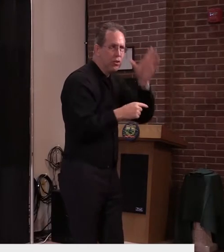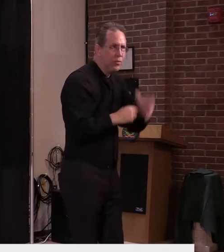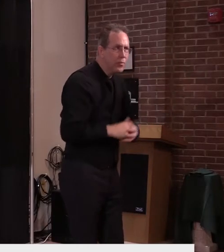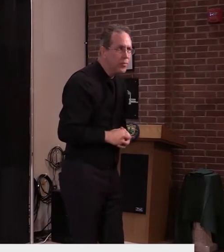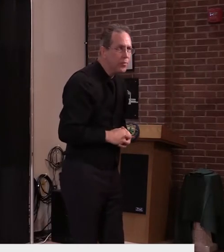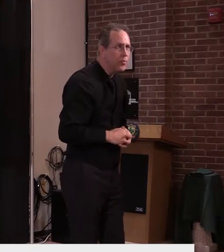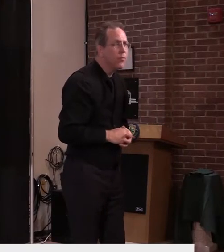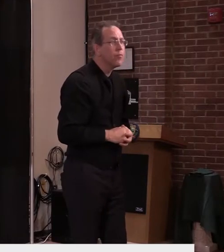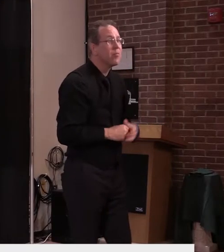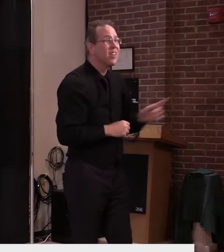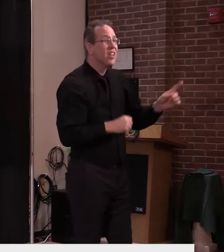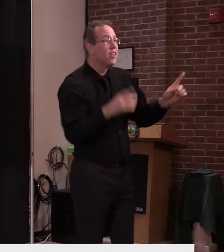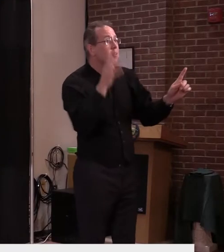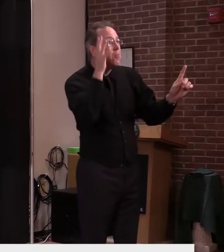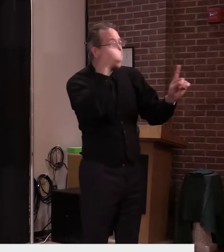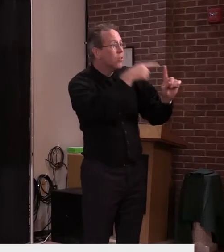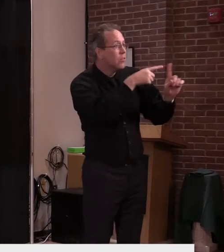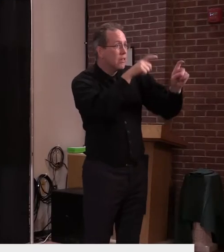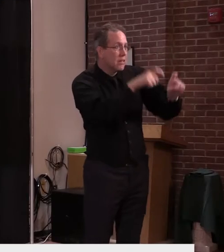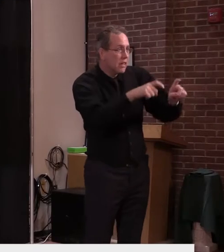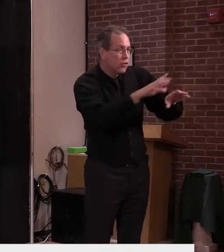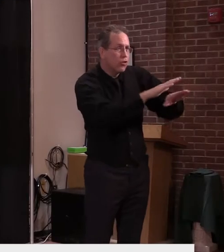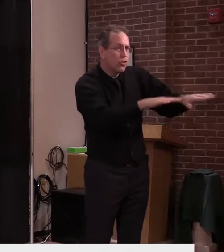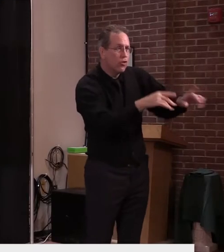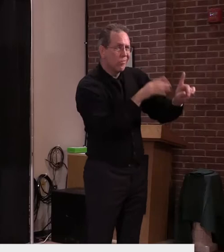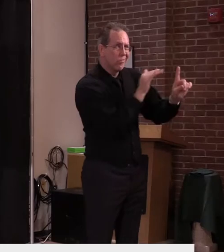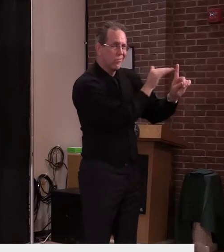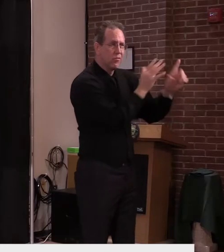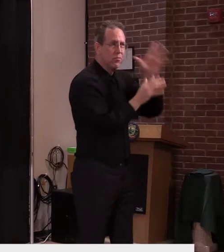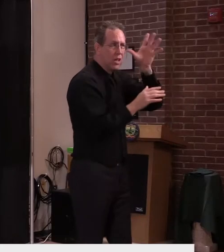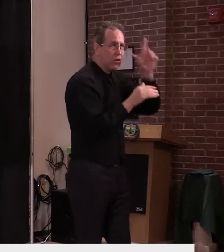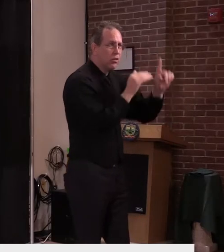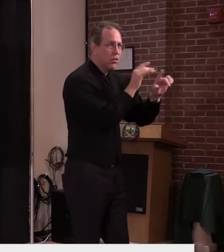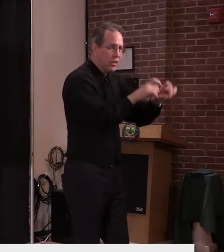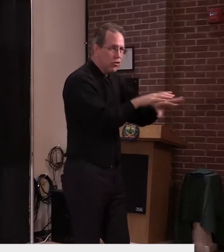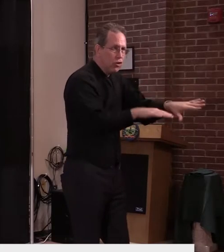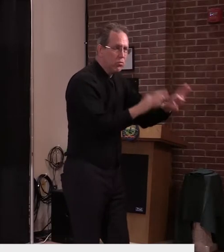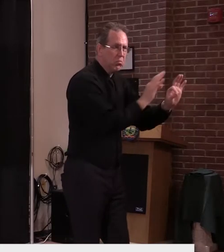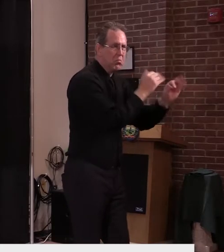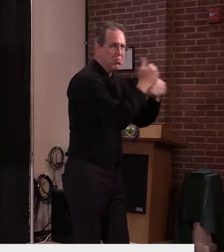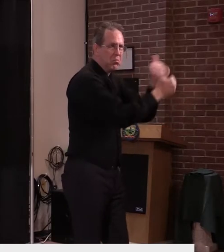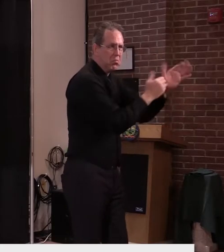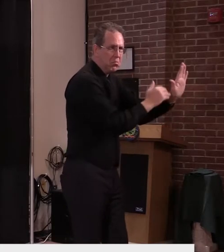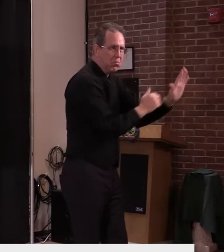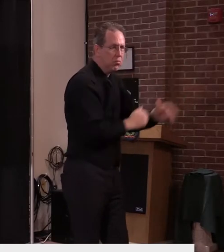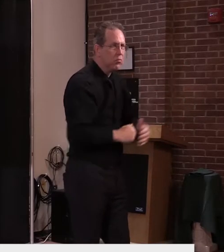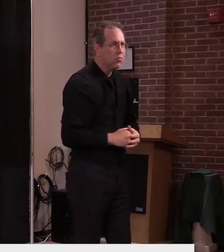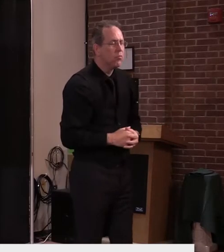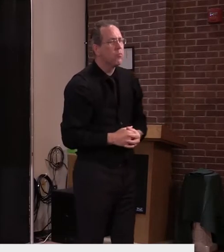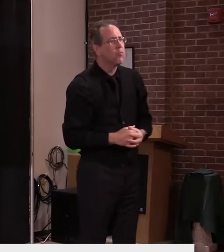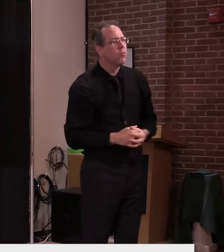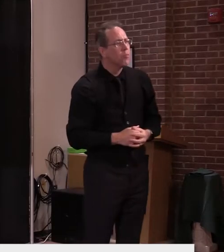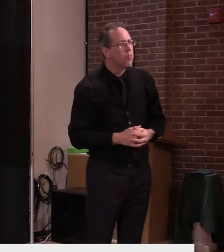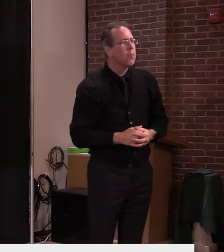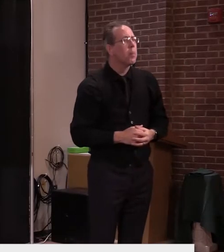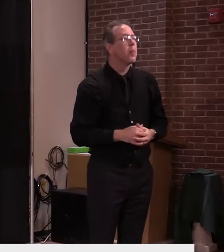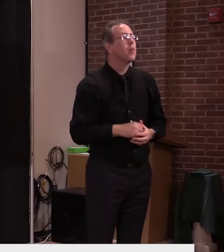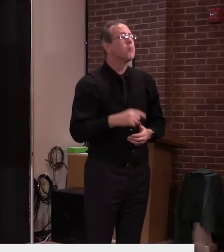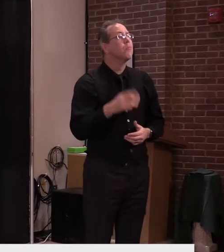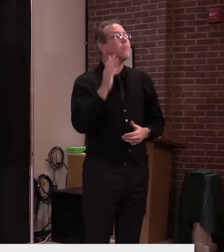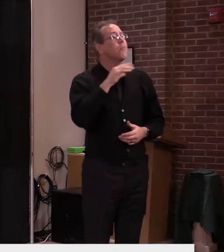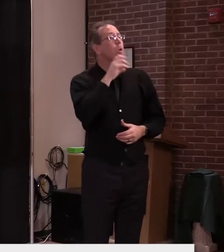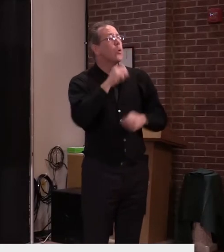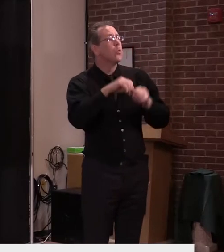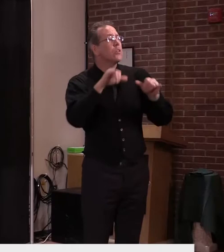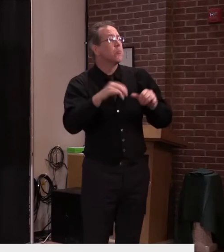students. The antigen testing in schools will shift from what we used to call test to stay, where schools administered the tests